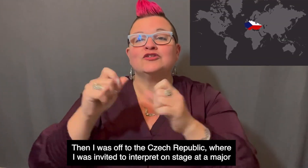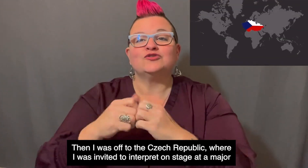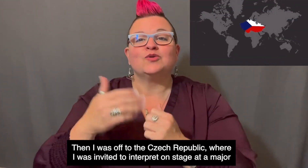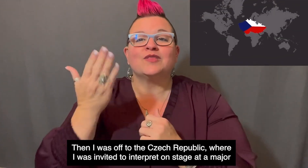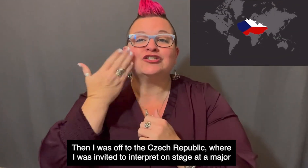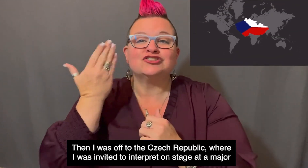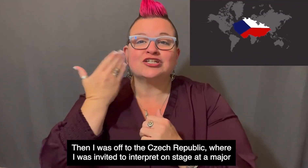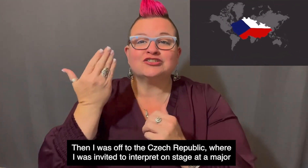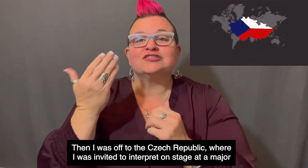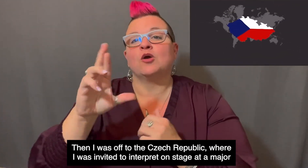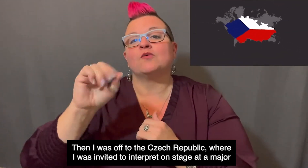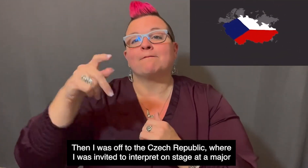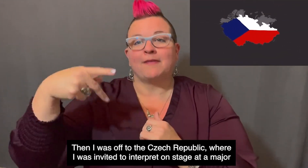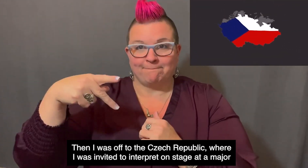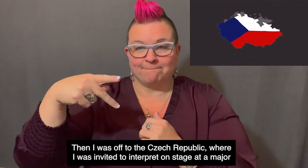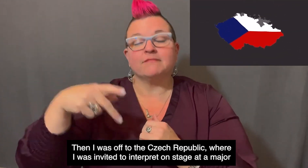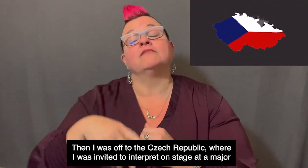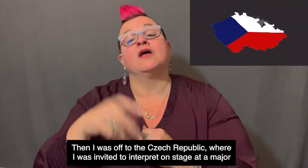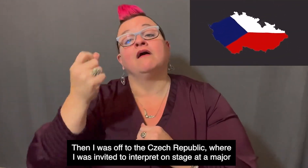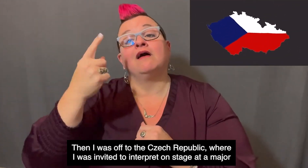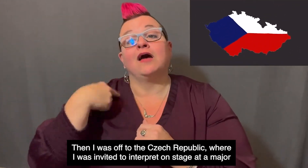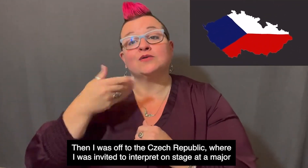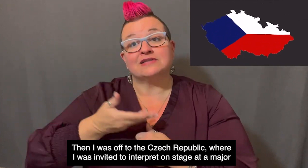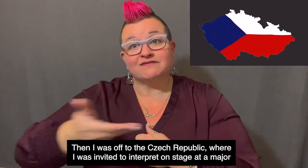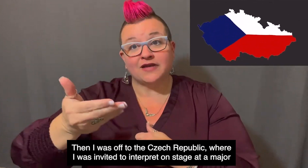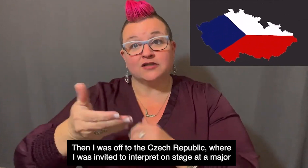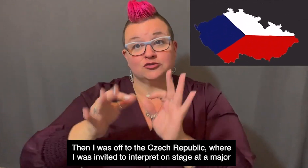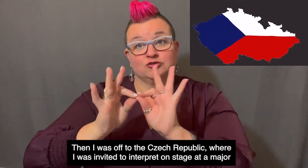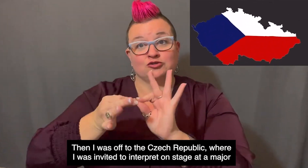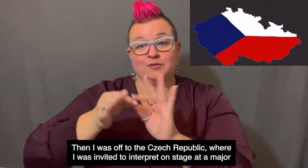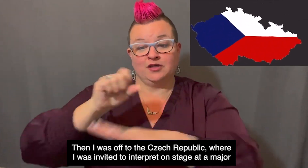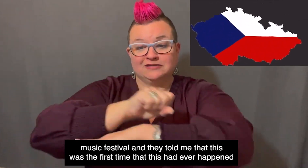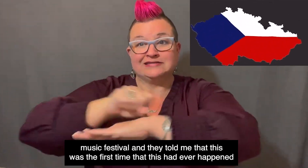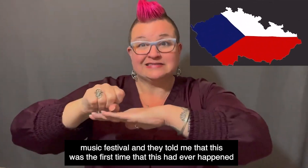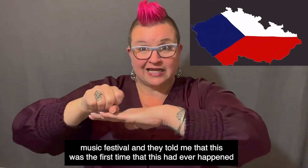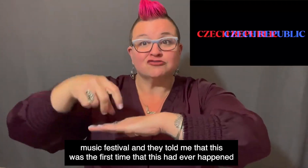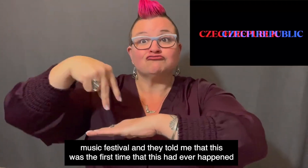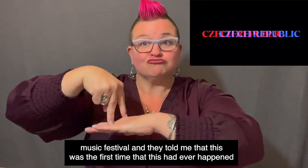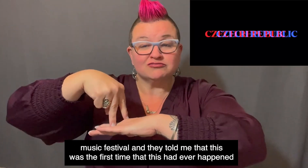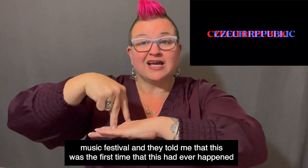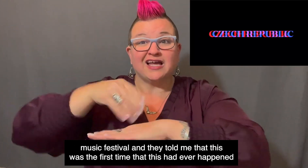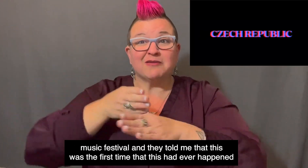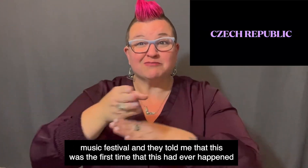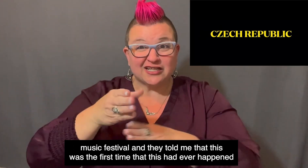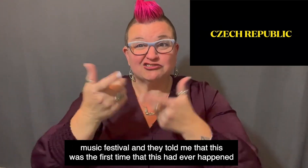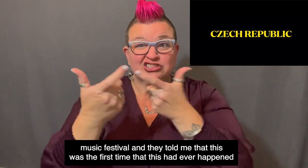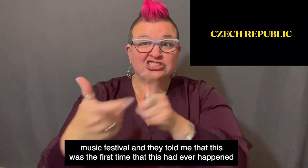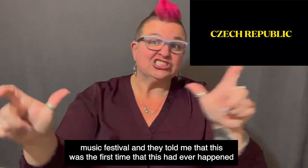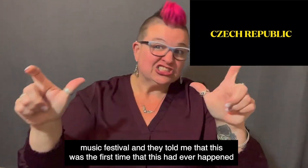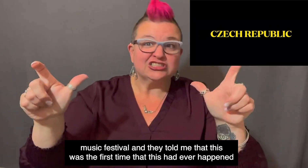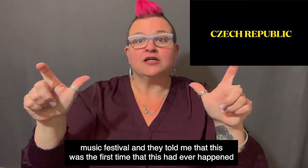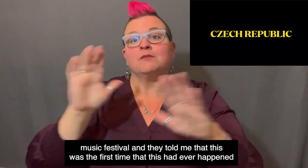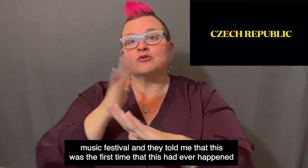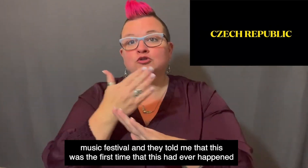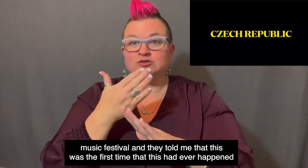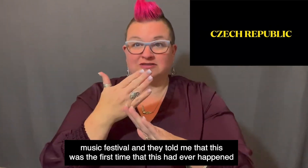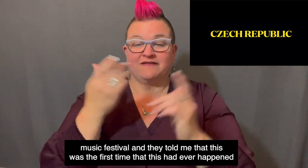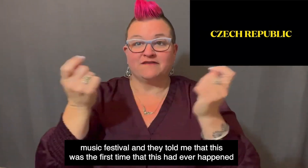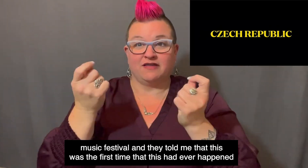Czech Republic, where I was invited to interpret on stage at a major music festival, and they told me that this was the first time that this